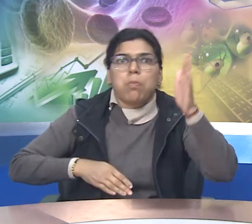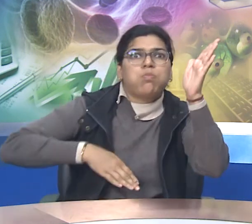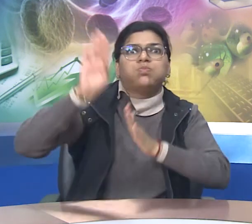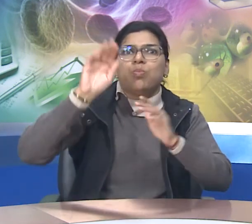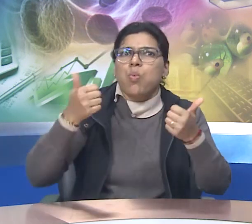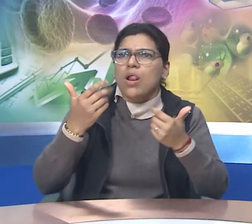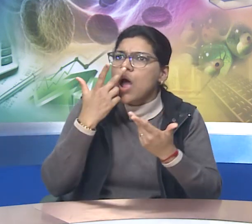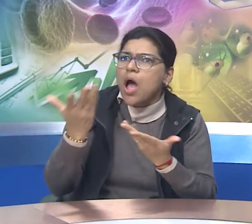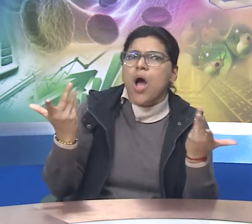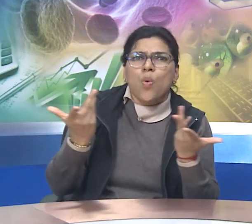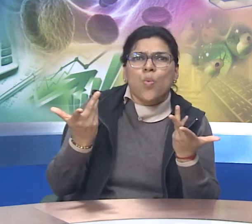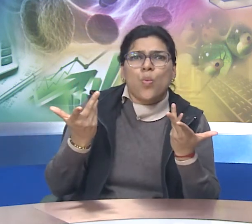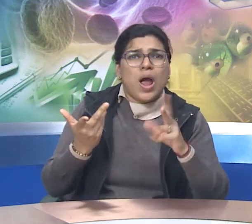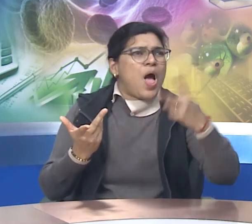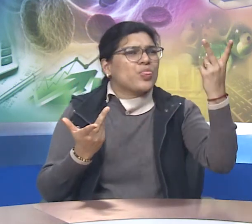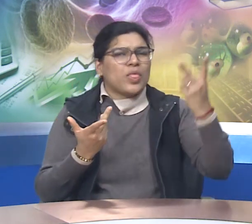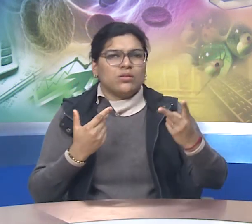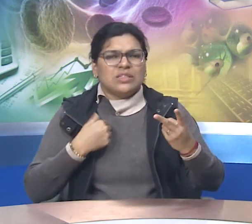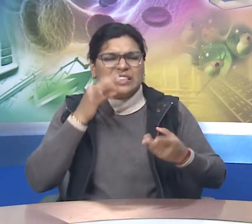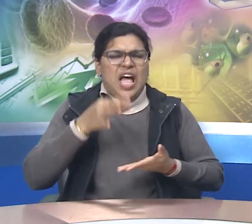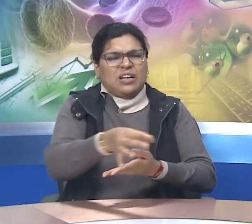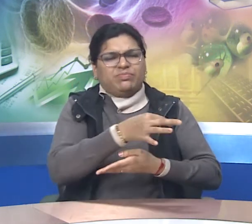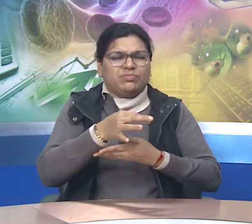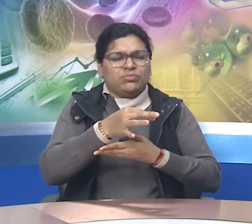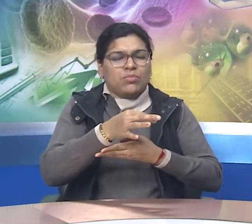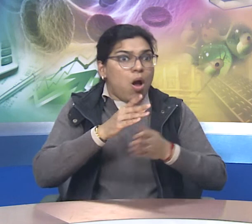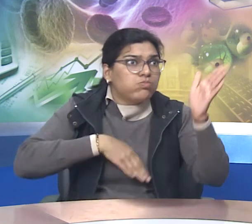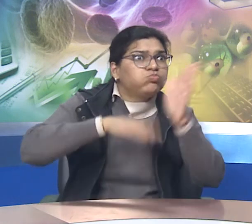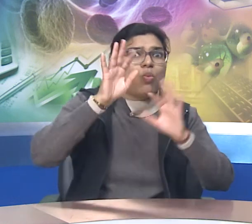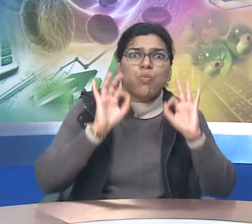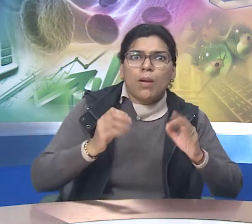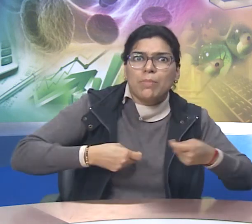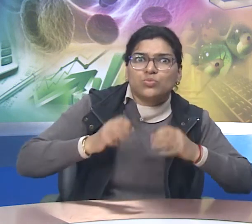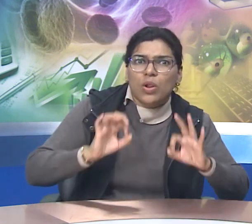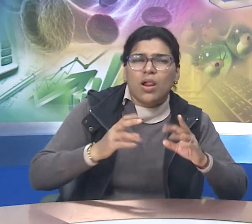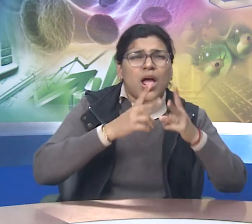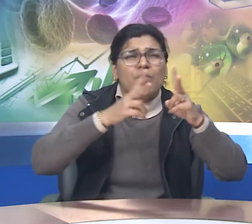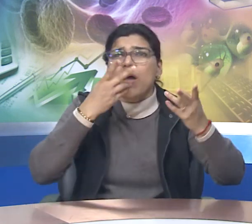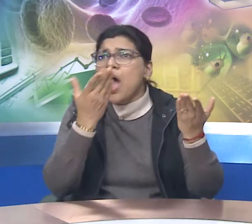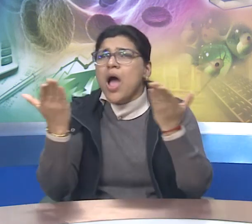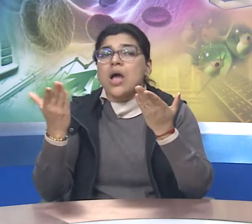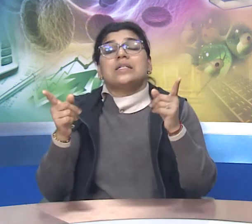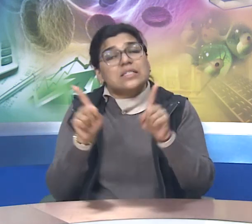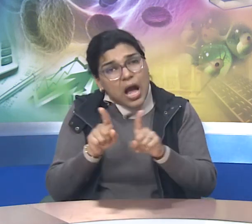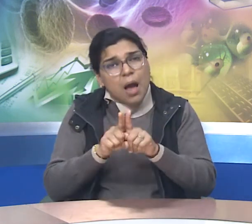that how you will get job, how you will get success in your life, there are so